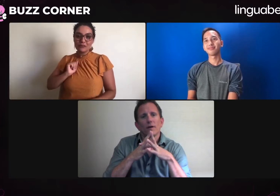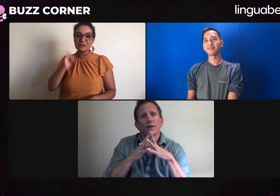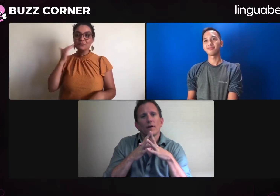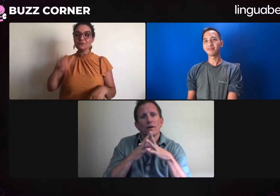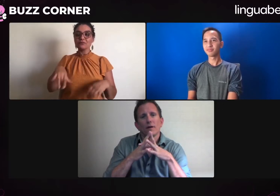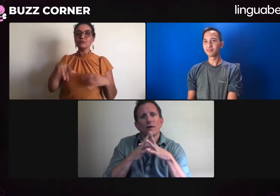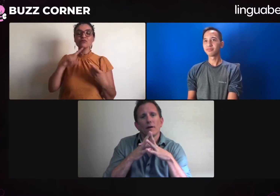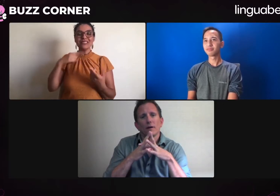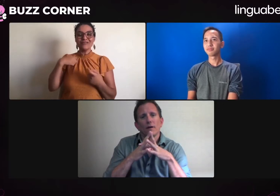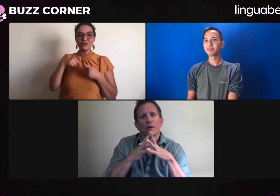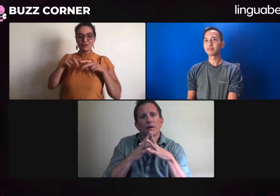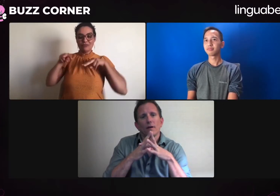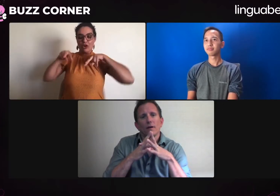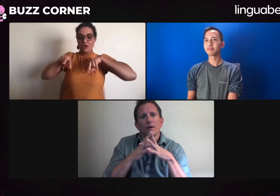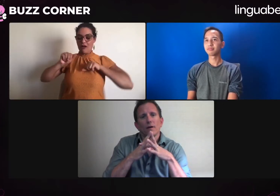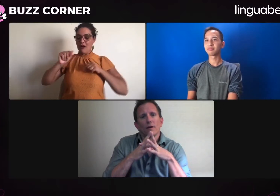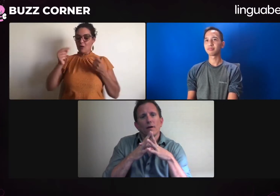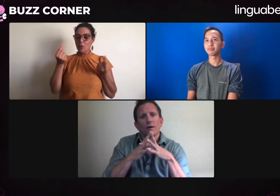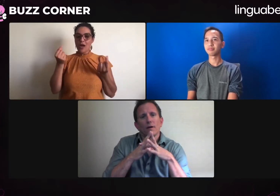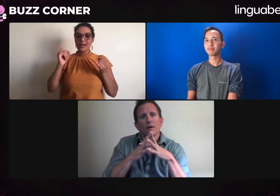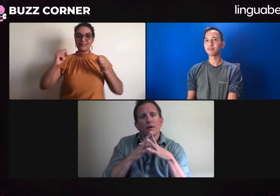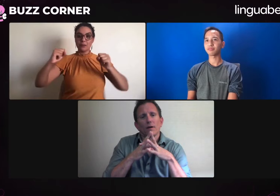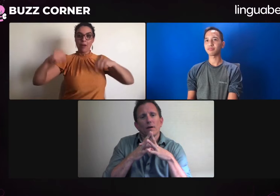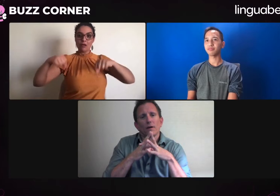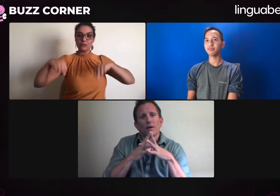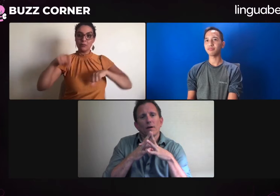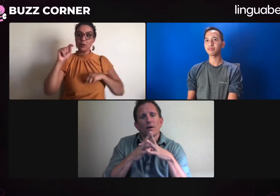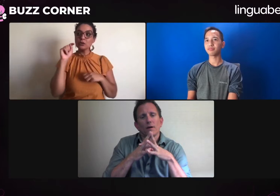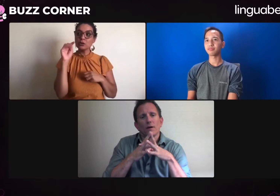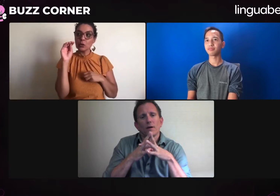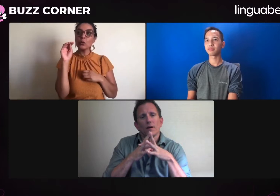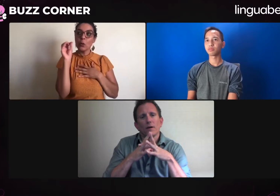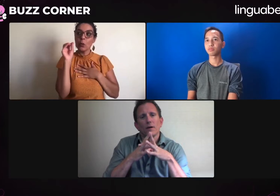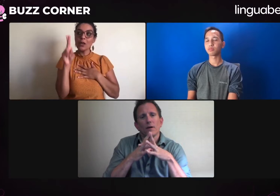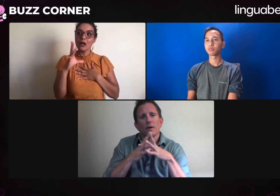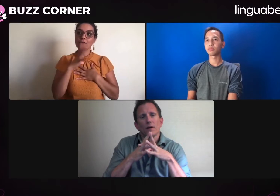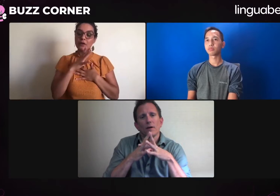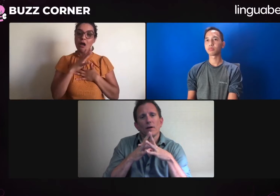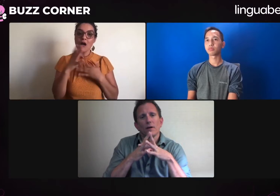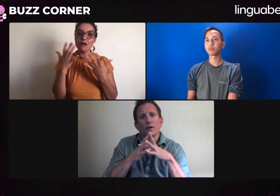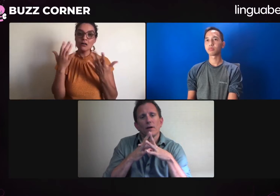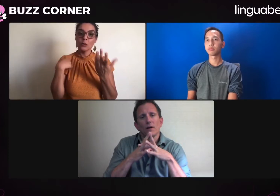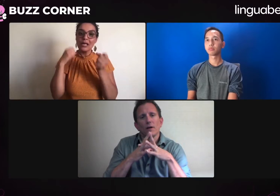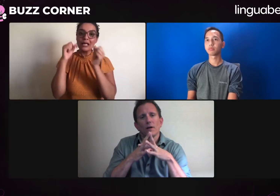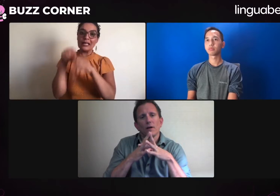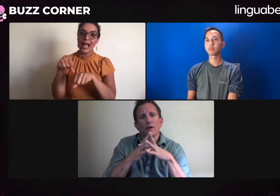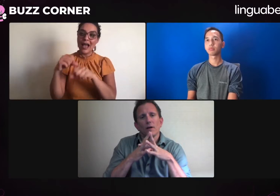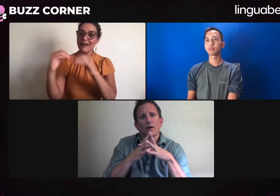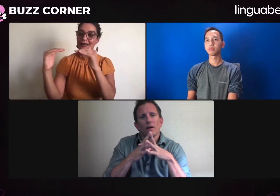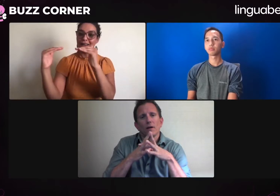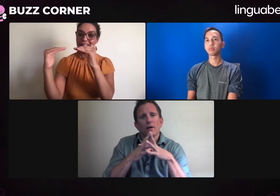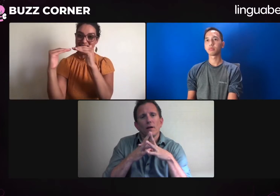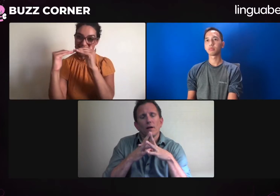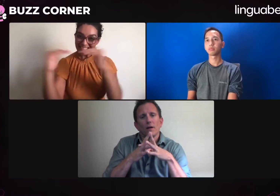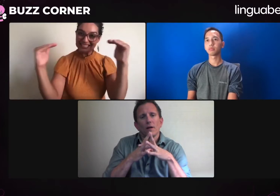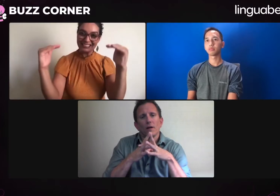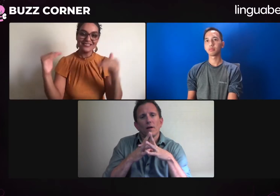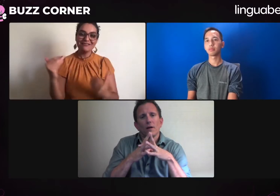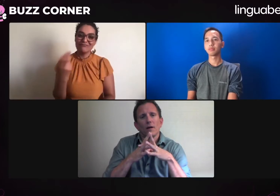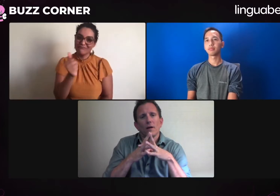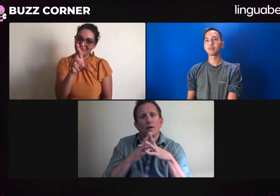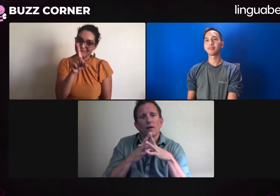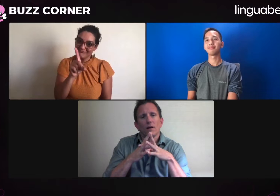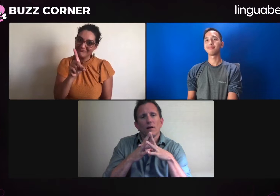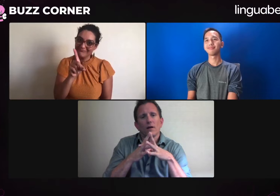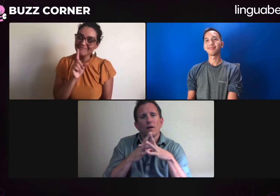ourselves. So we have to look at what is possible and